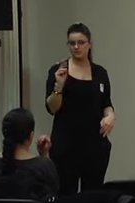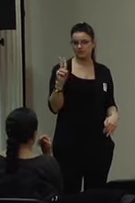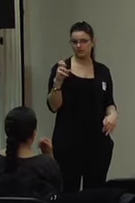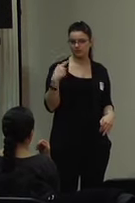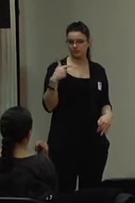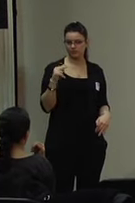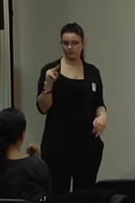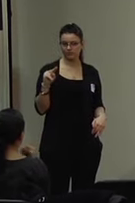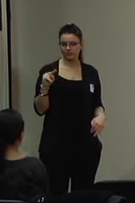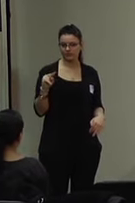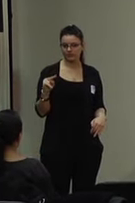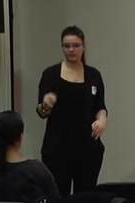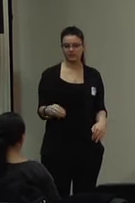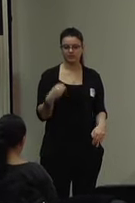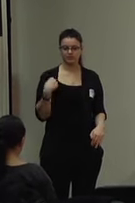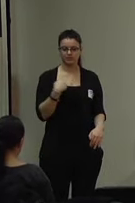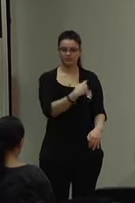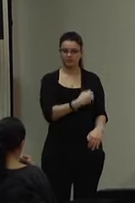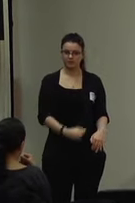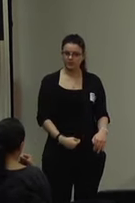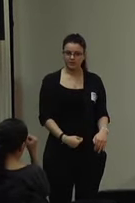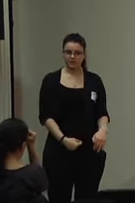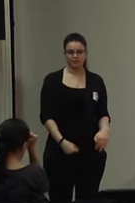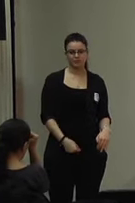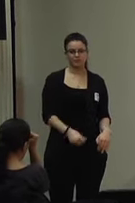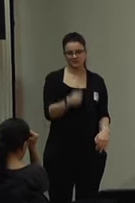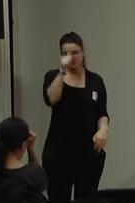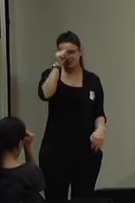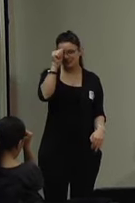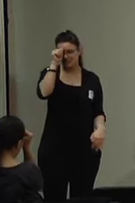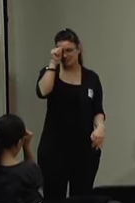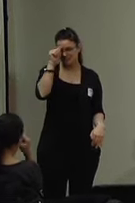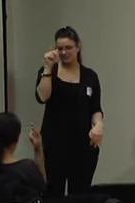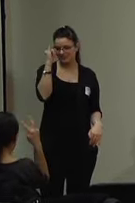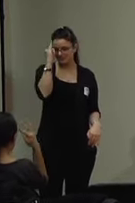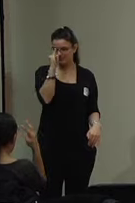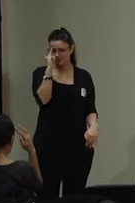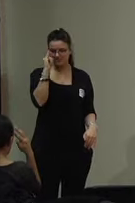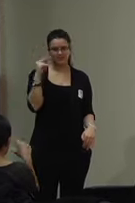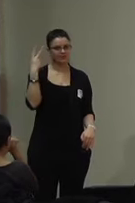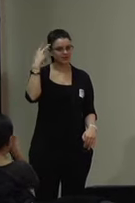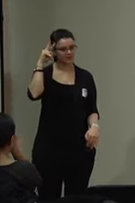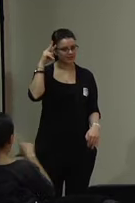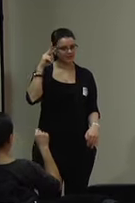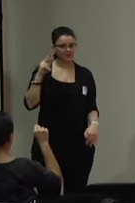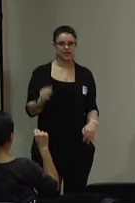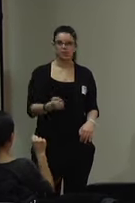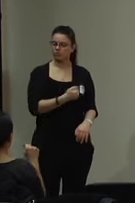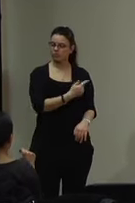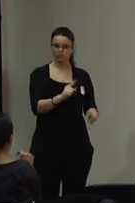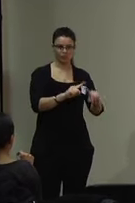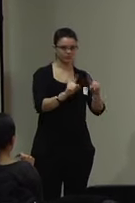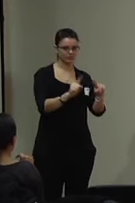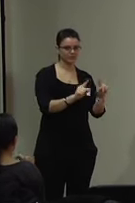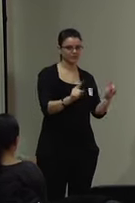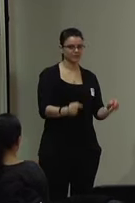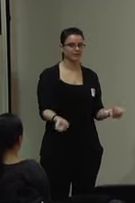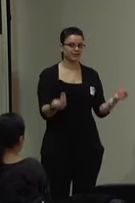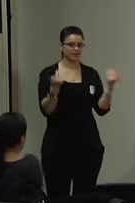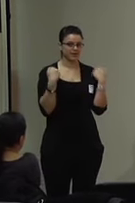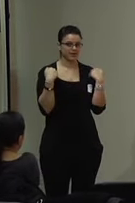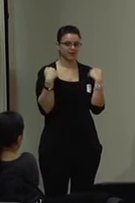Chinese food, Indian food, Mexican food, Japanese food, Ethiopian, Italian, Thai, all of those naturally have a lot of